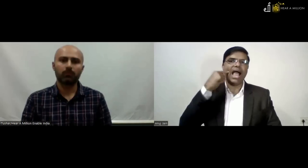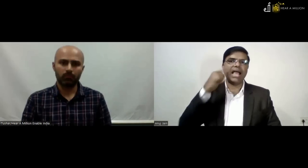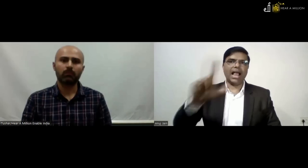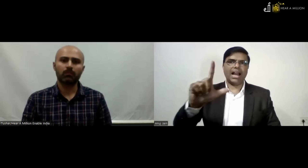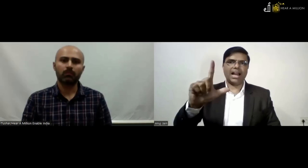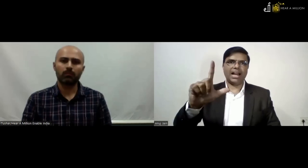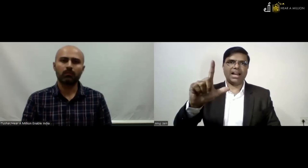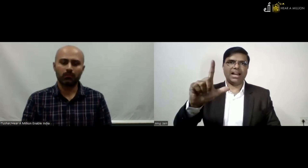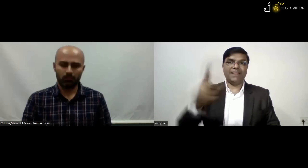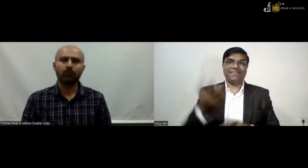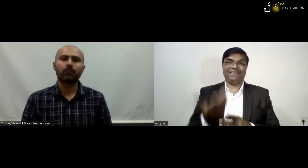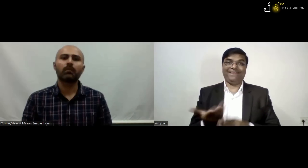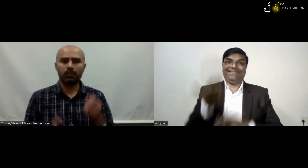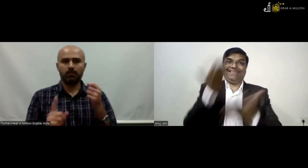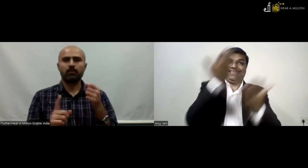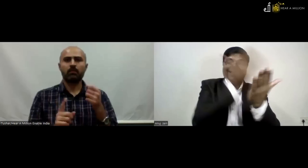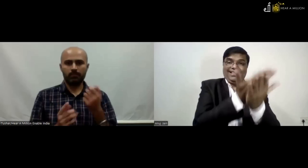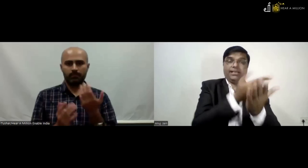we put a PIL